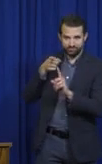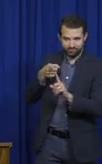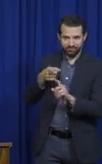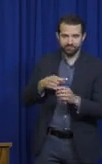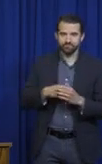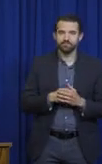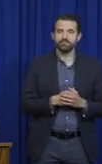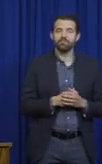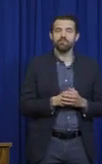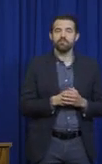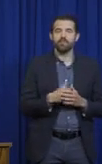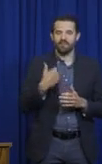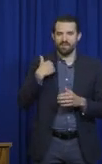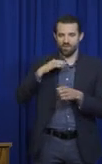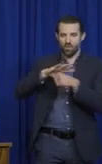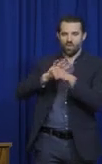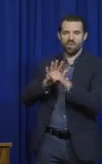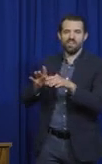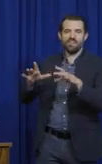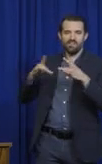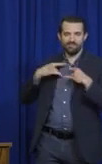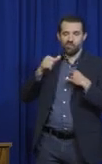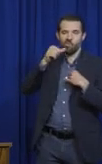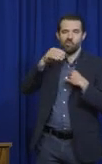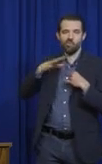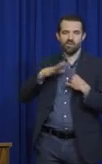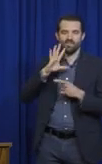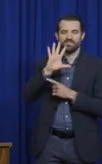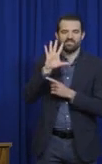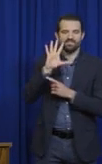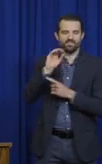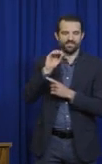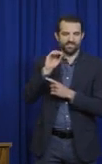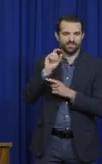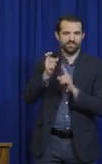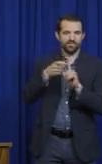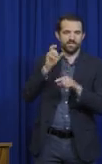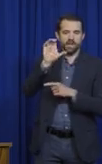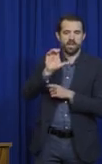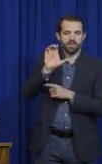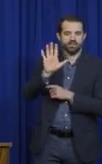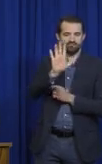coronavirus. She was a woman in her 50s from Cumberland County.